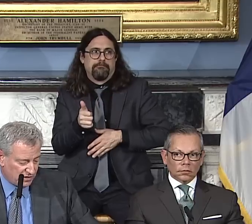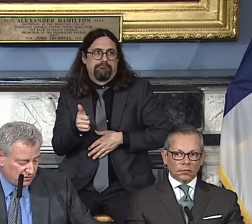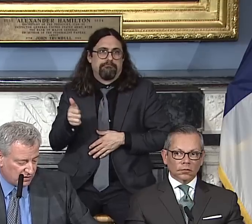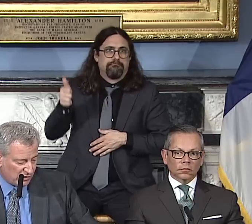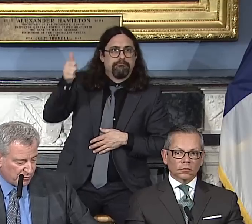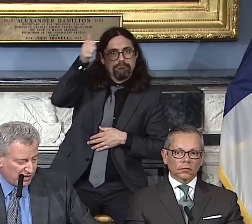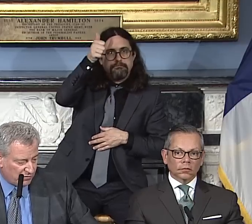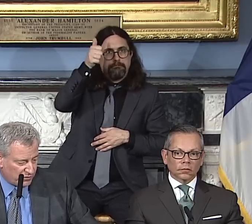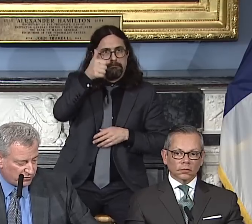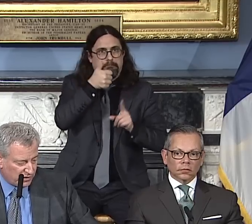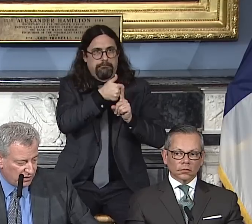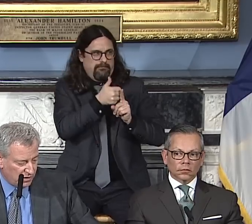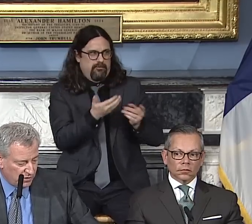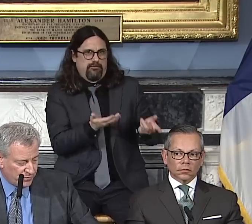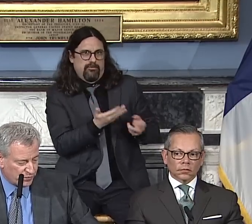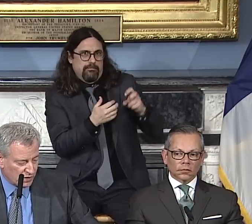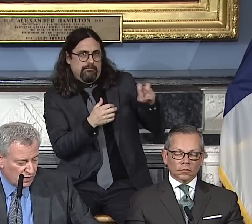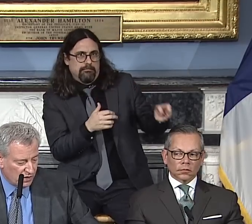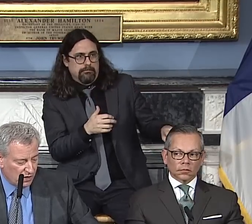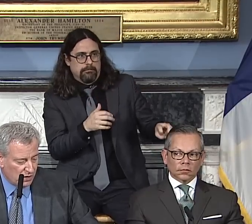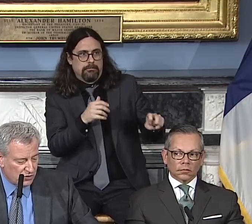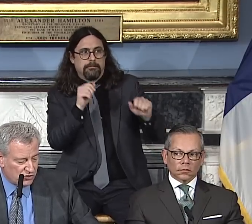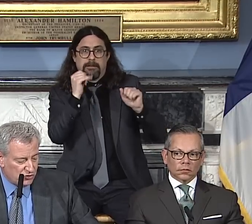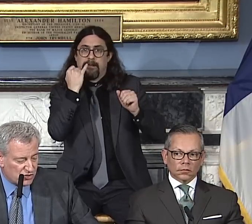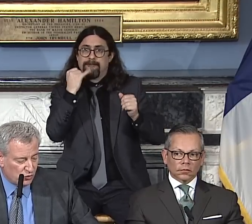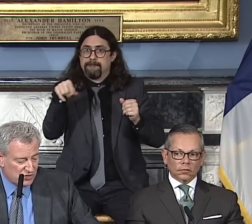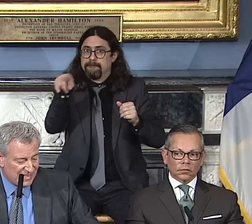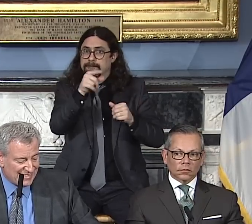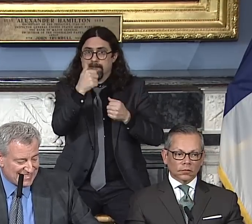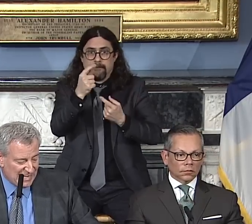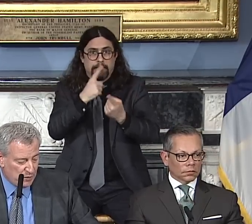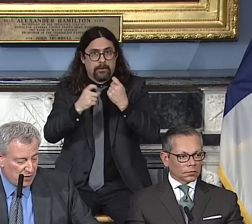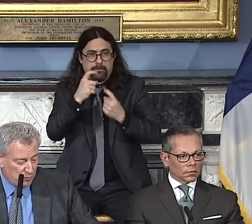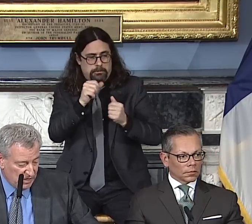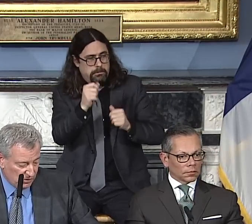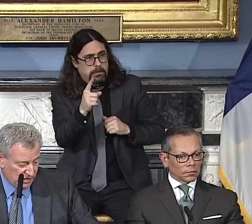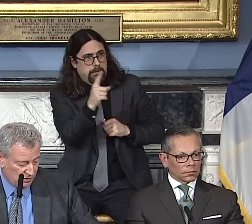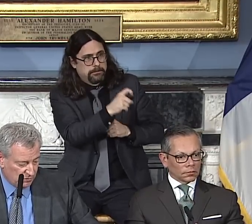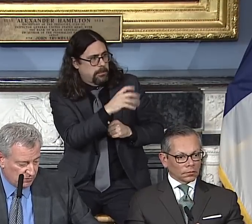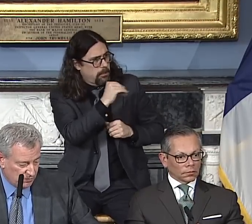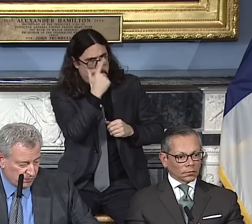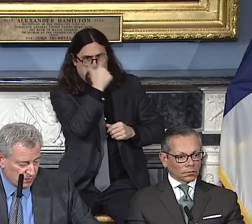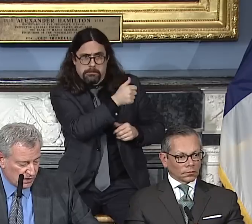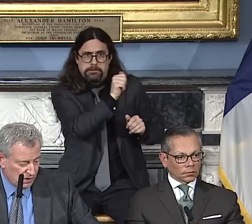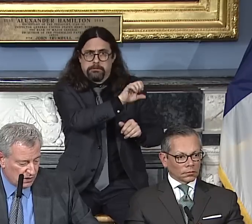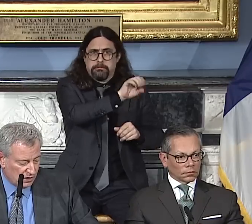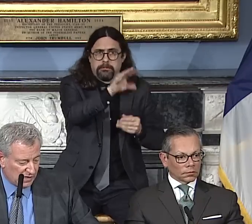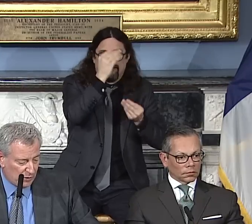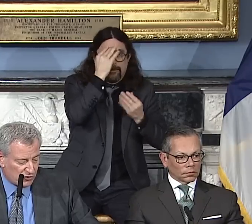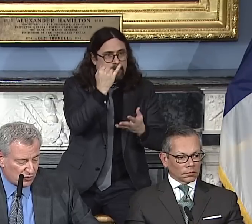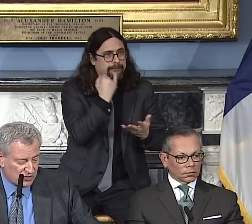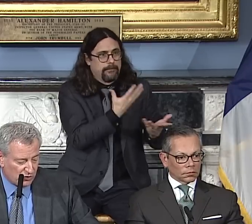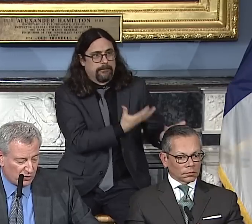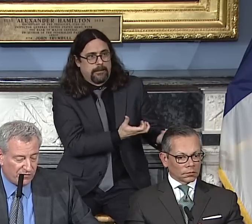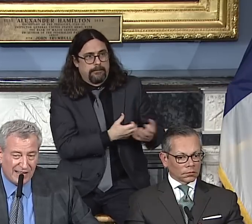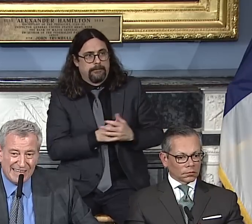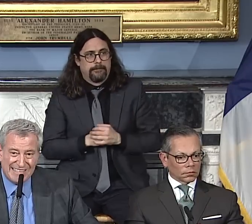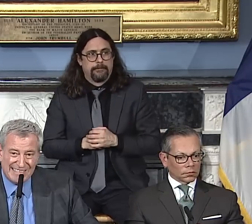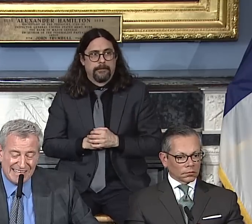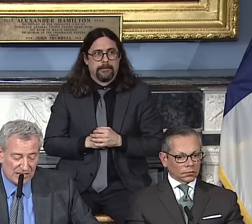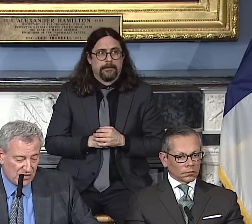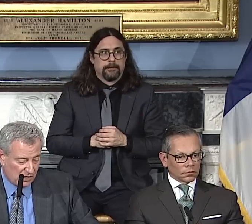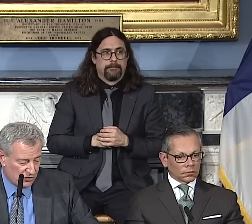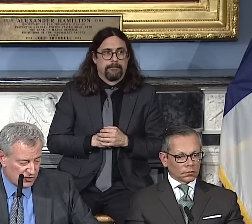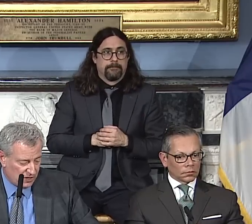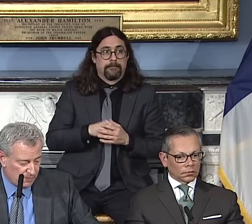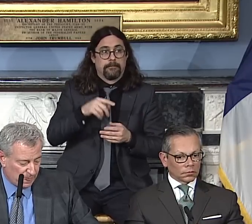anything you need to correct me on, feel free. Two schools in the same building, the Laboratory School of Finance